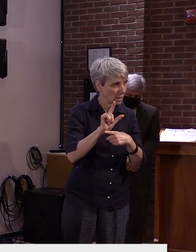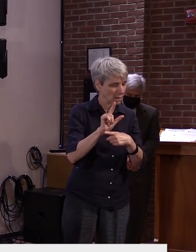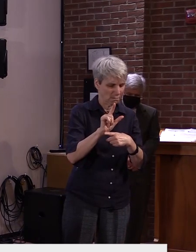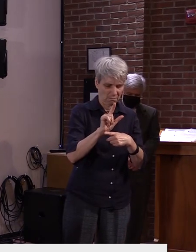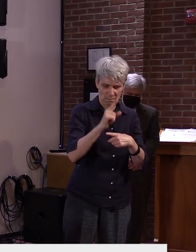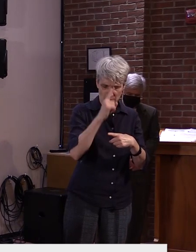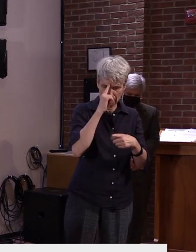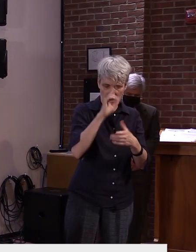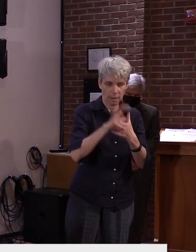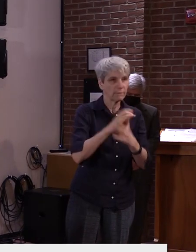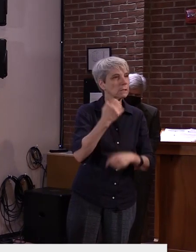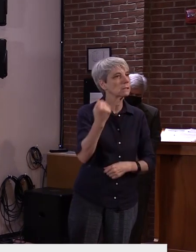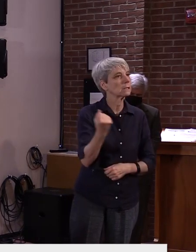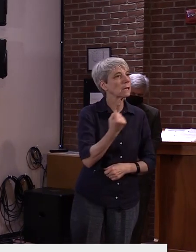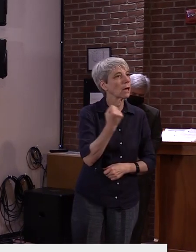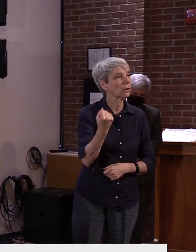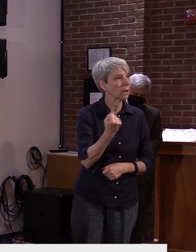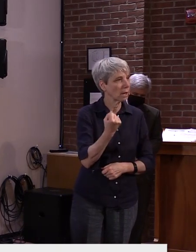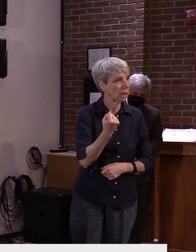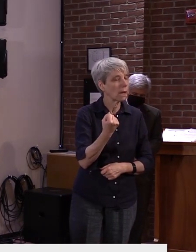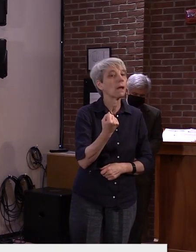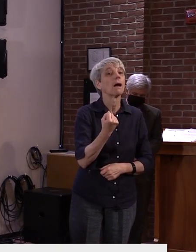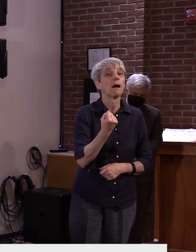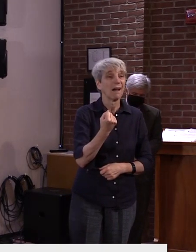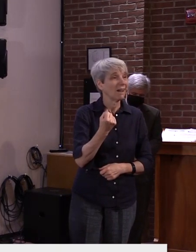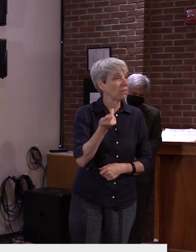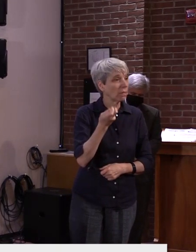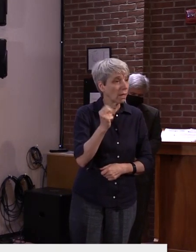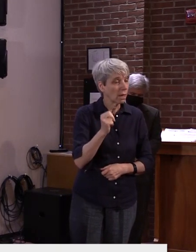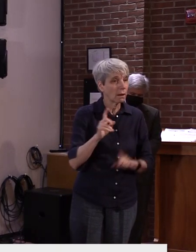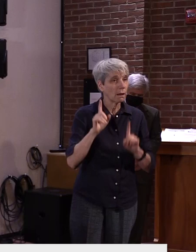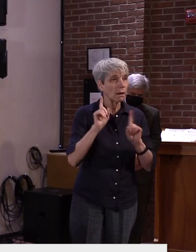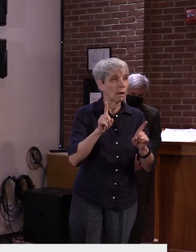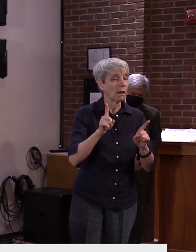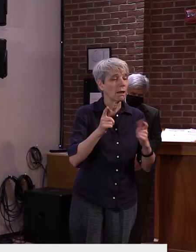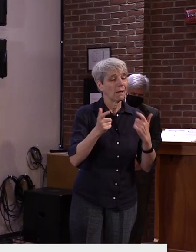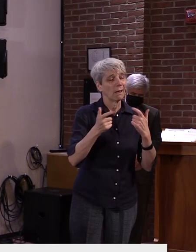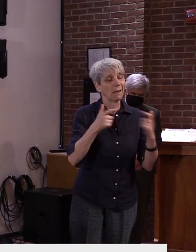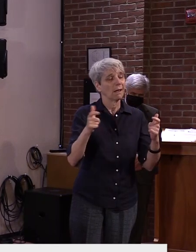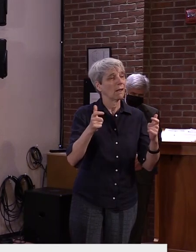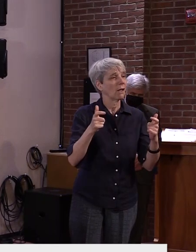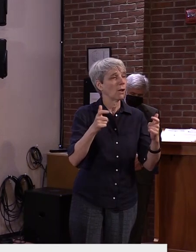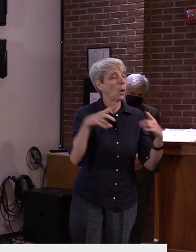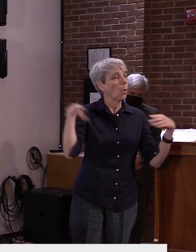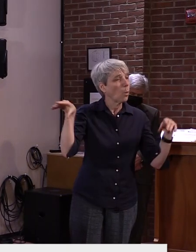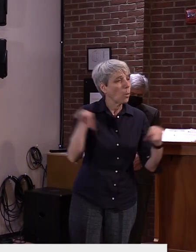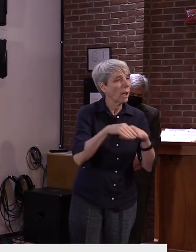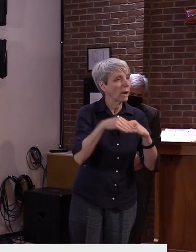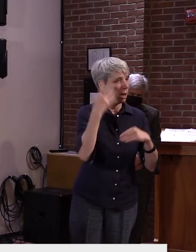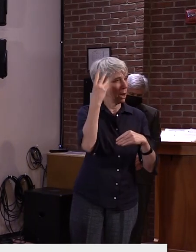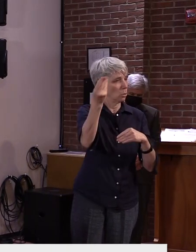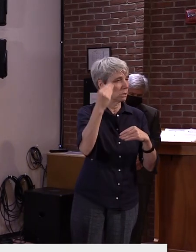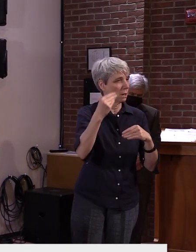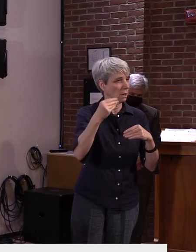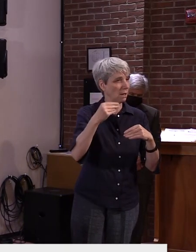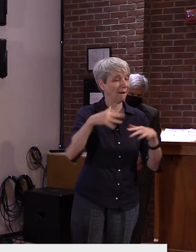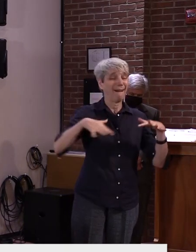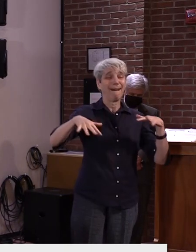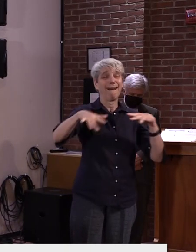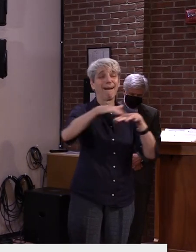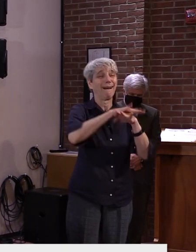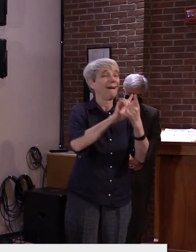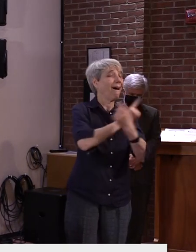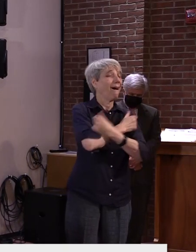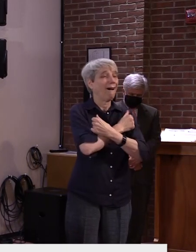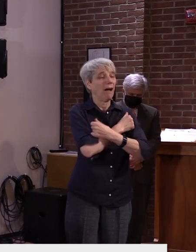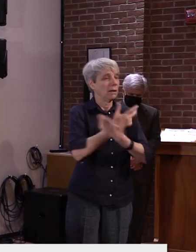Saturday, I believe, went to a fairly large outdoor wedding, limited to no social distancing.